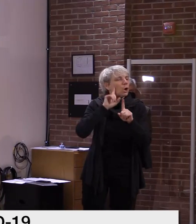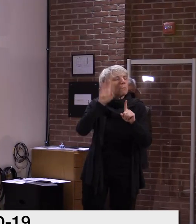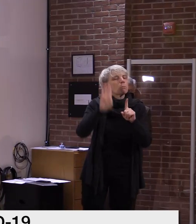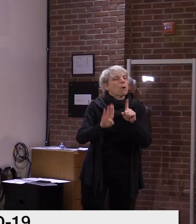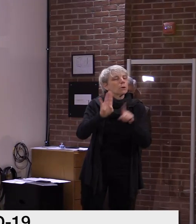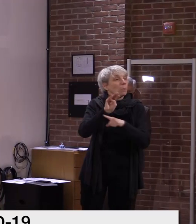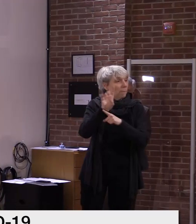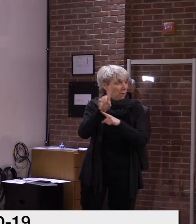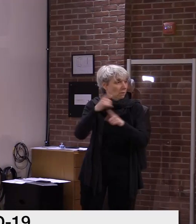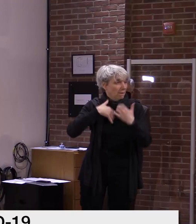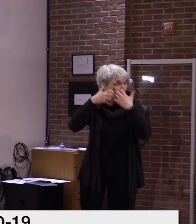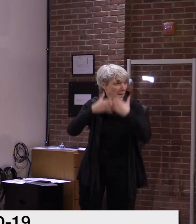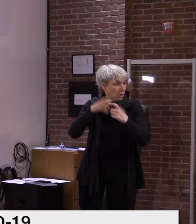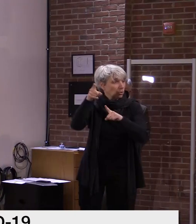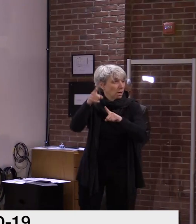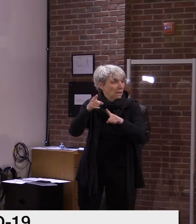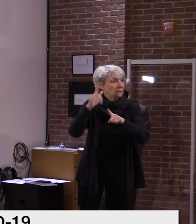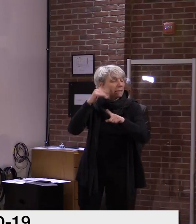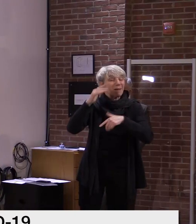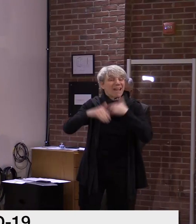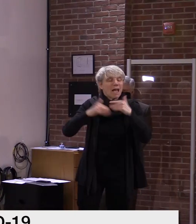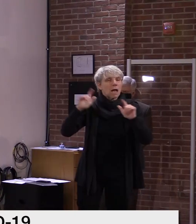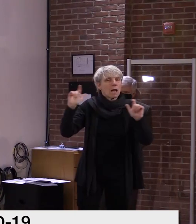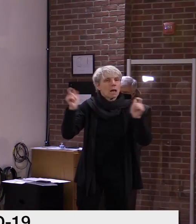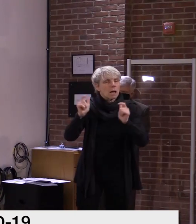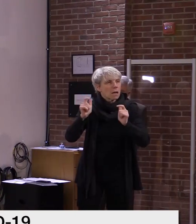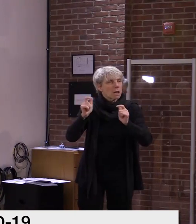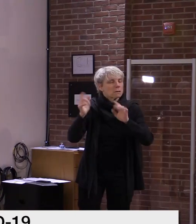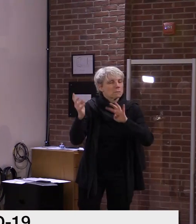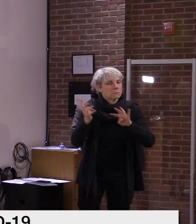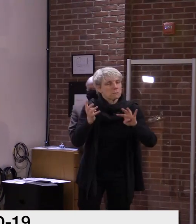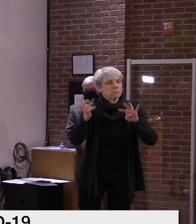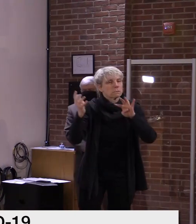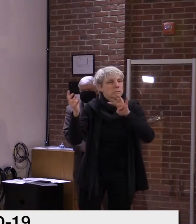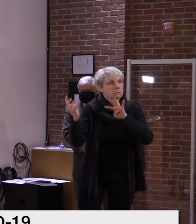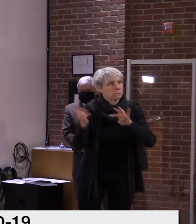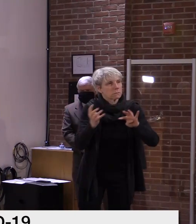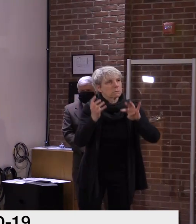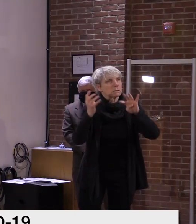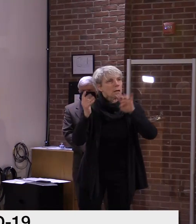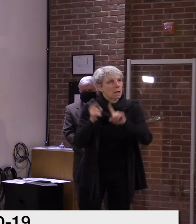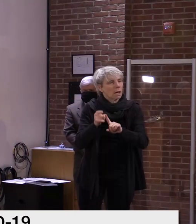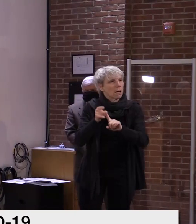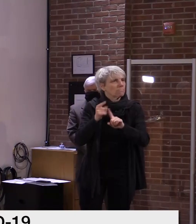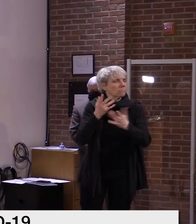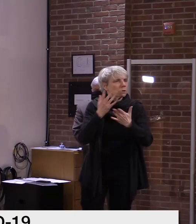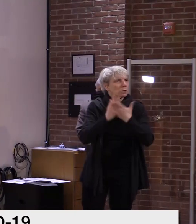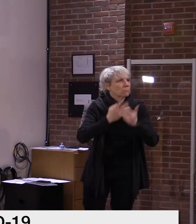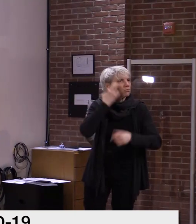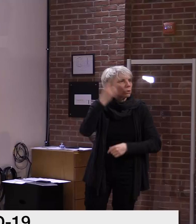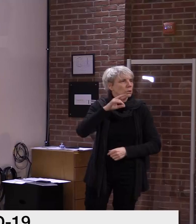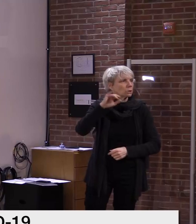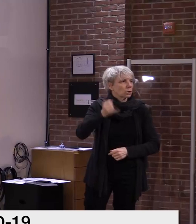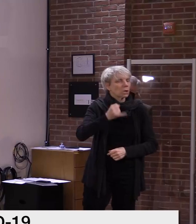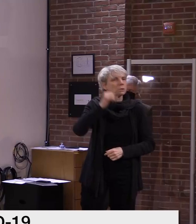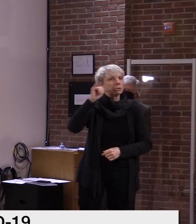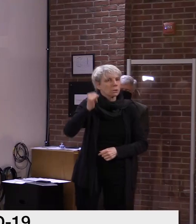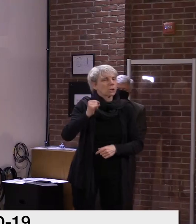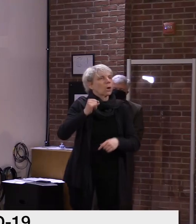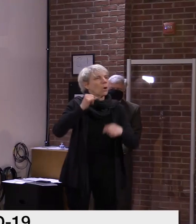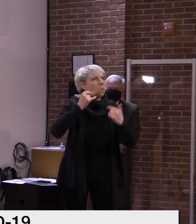heard, in the last few weeks, and they're just waiting for authorization so that they can continue